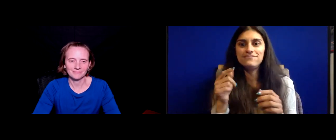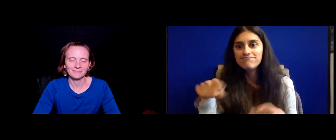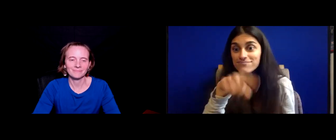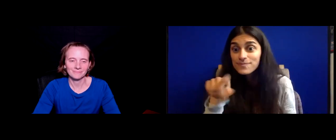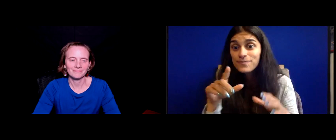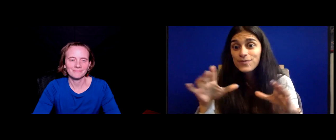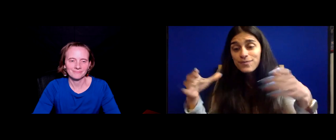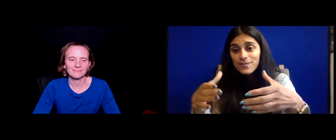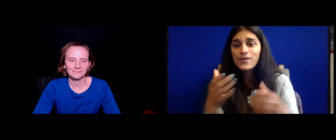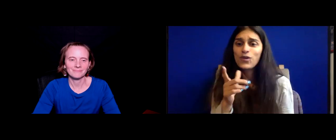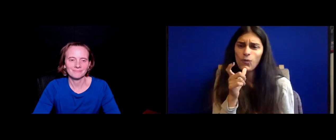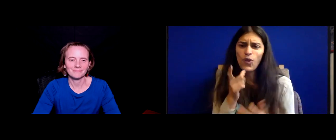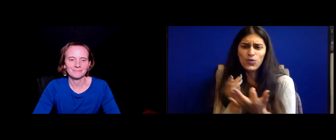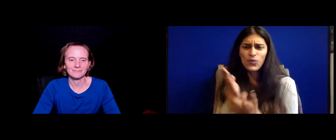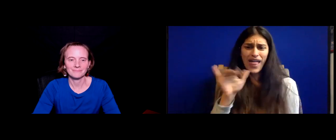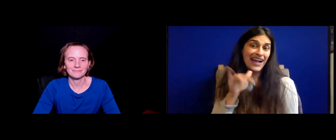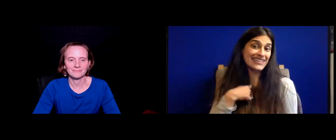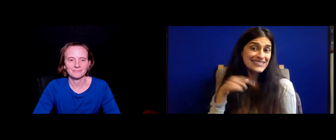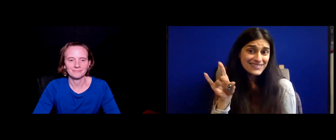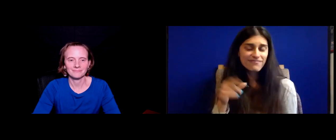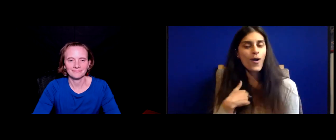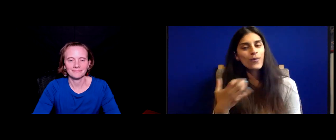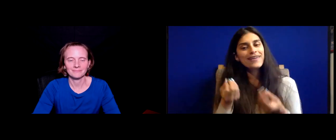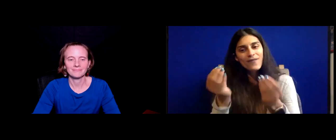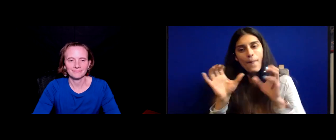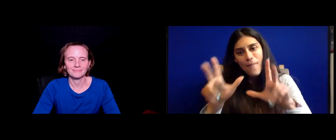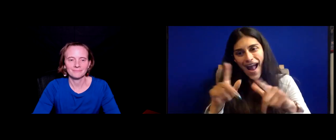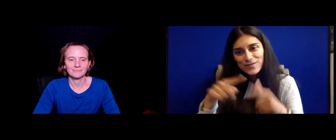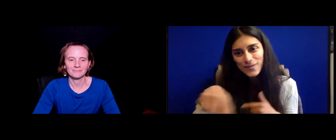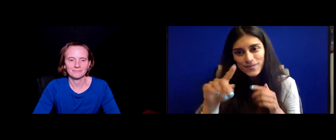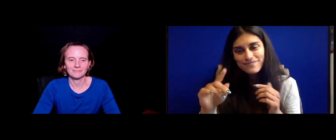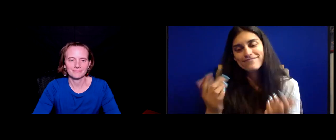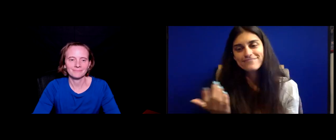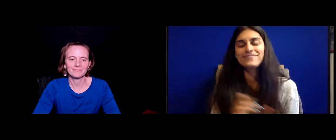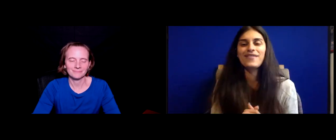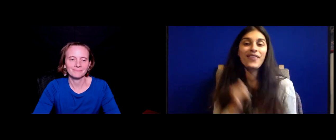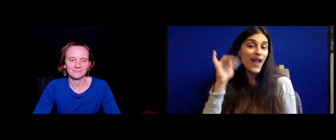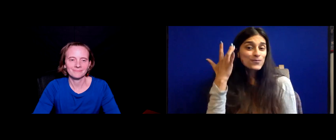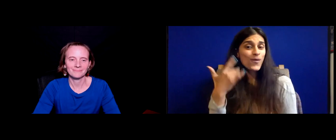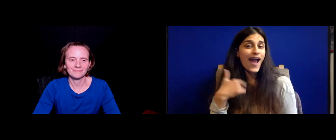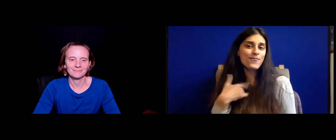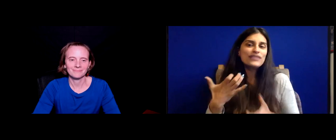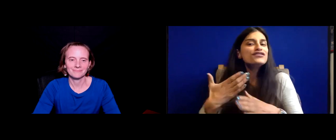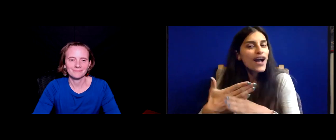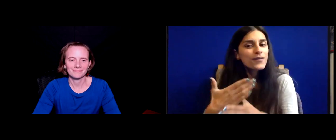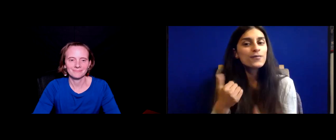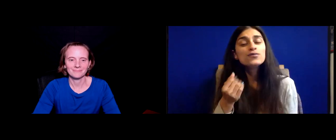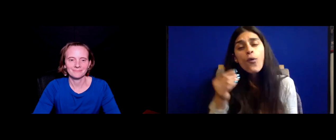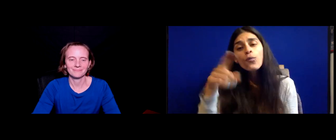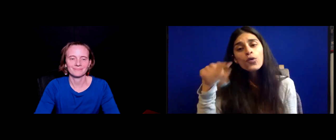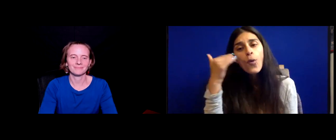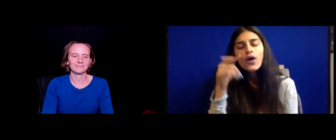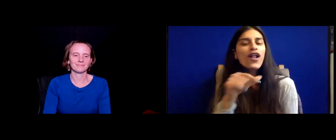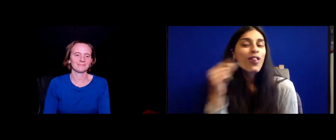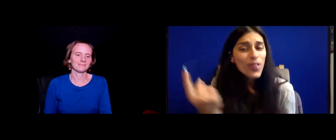And I want to be able to support anybody out there or anybody that's going through that. I just want to give back to the community so that they can